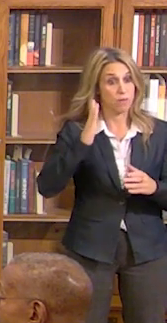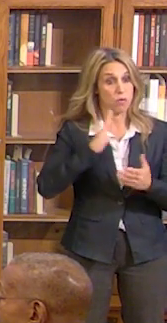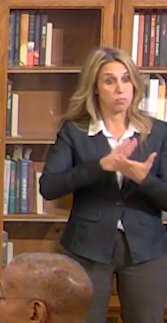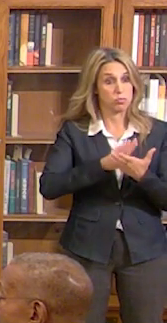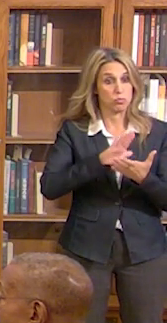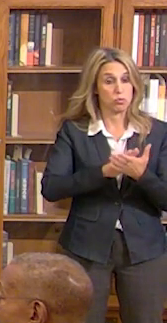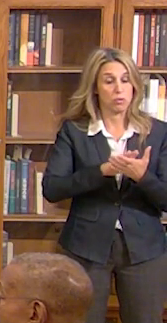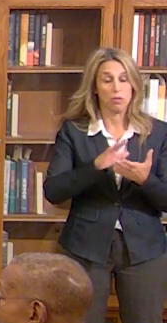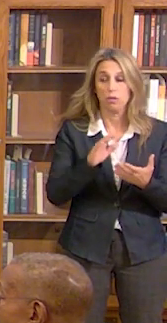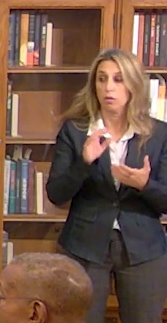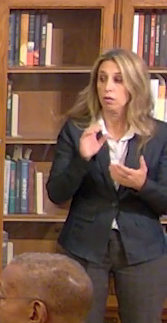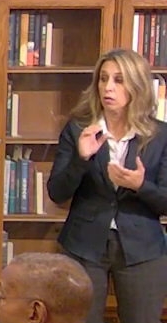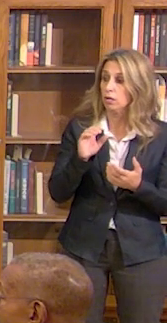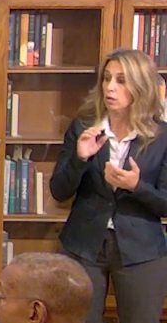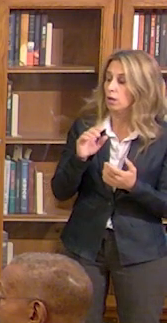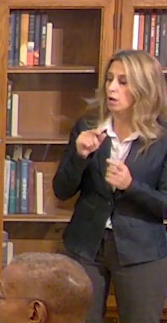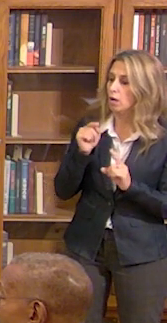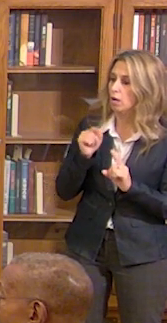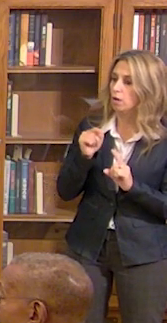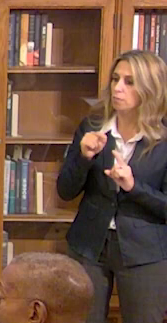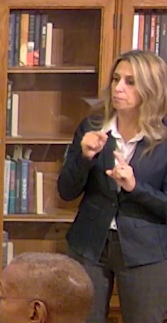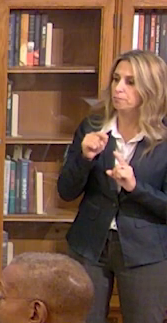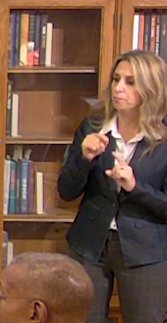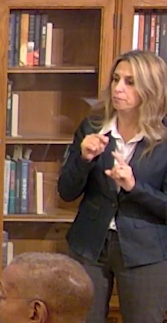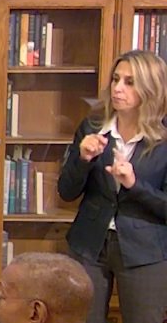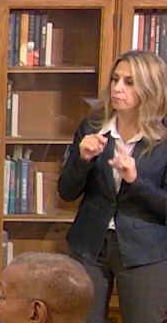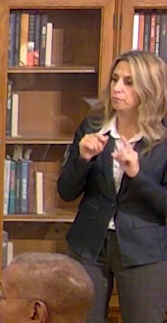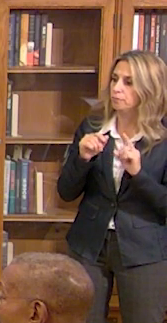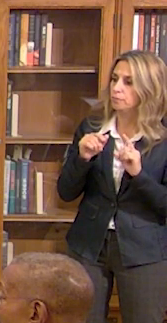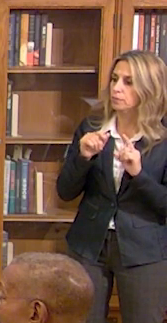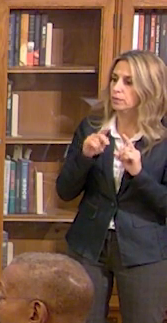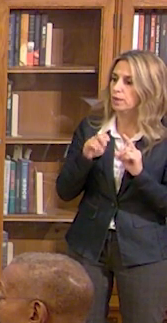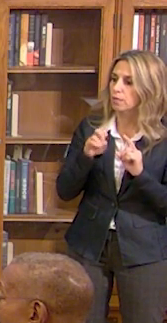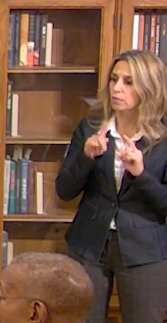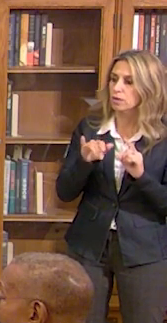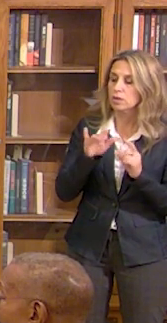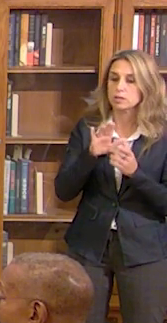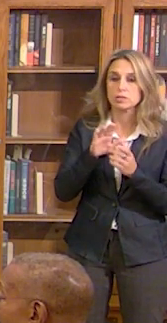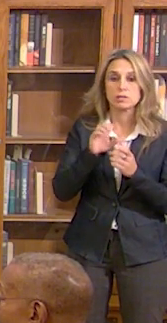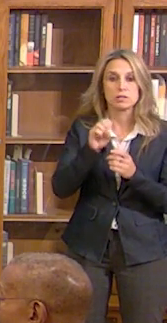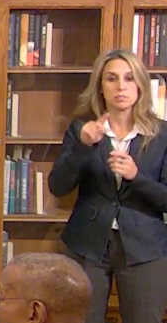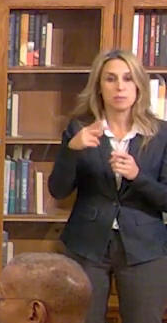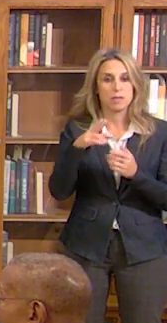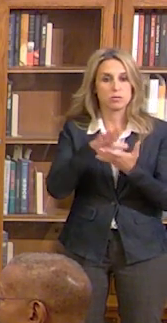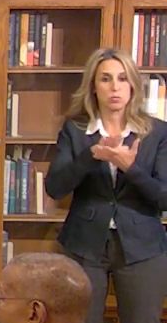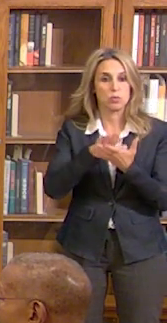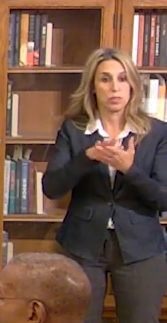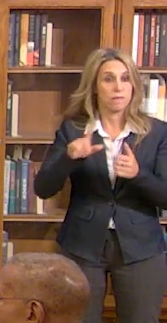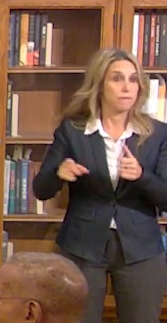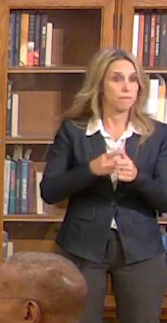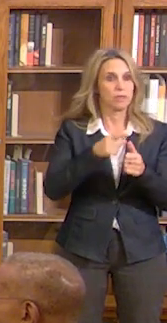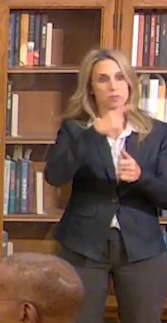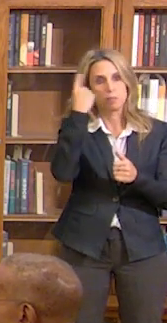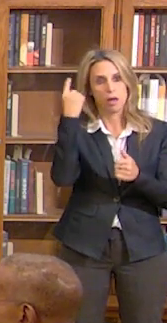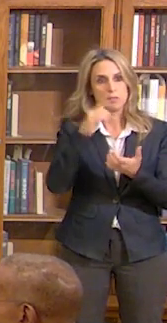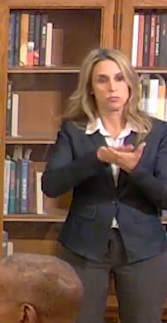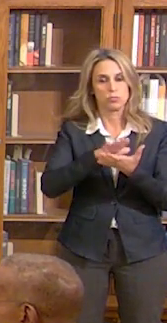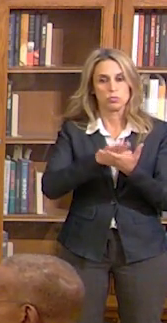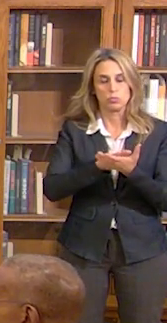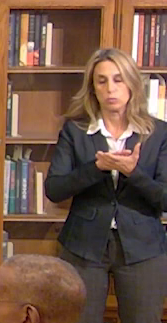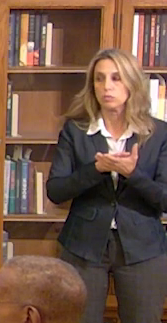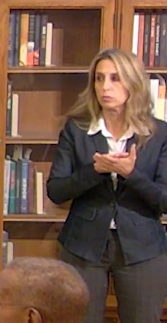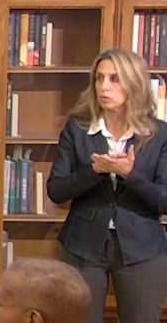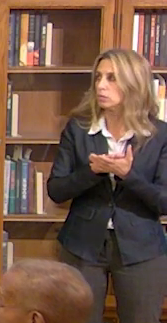of the um the the abriel Smith School the the the original black school it's also